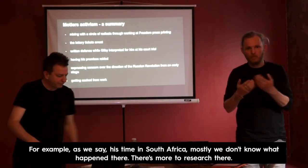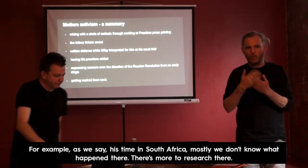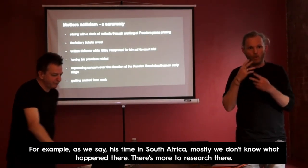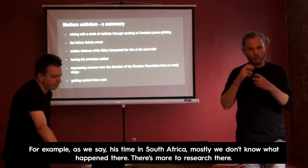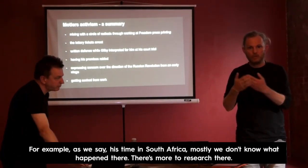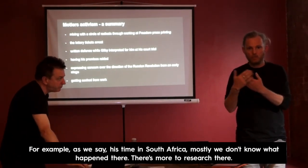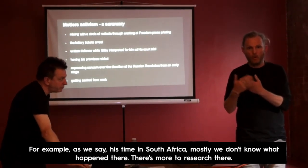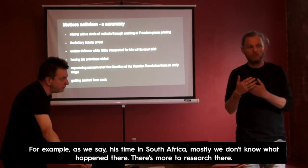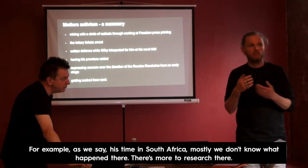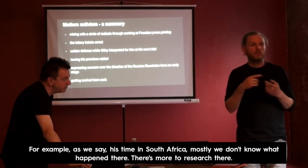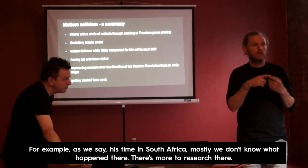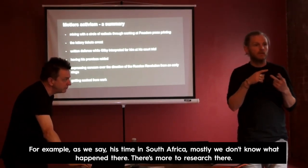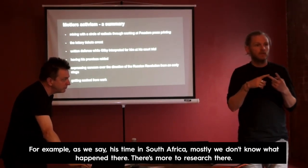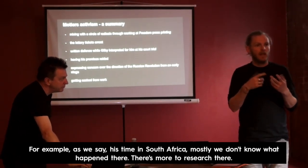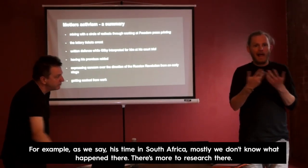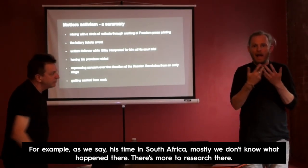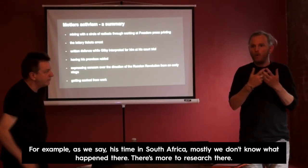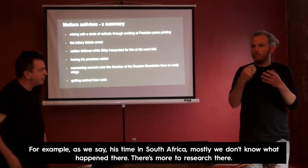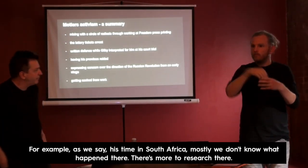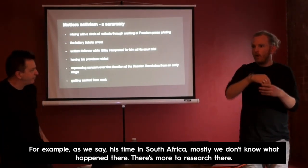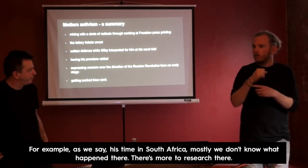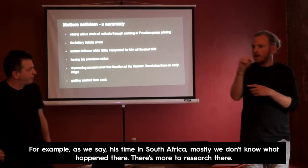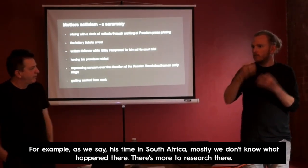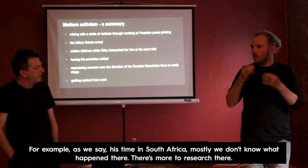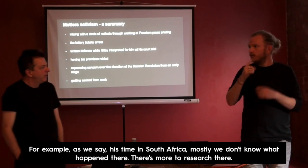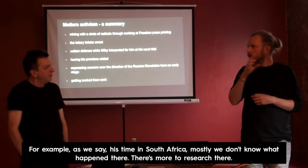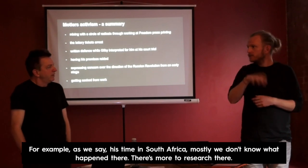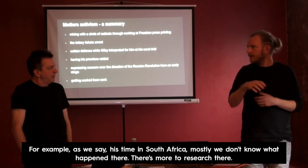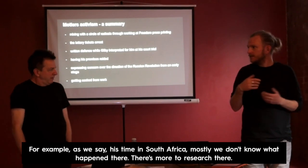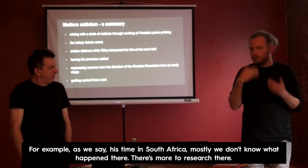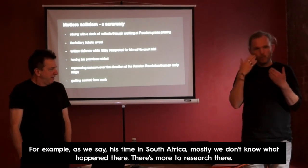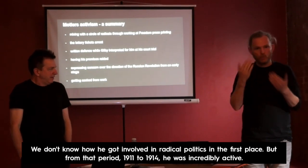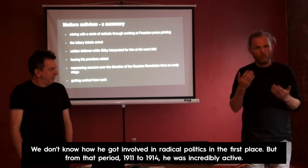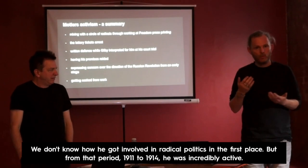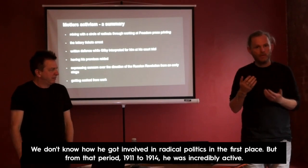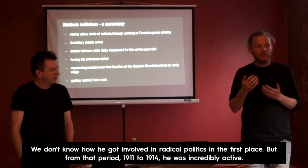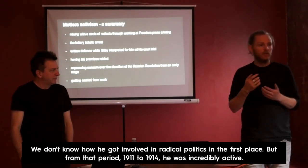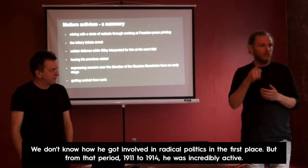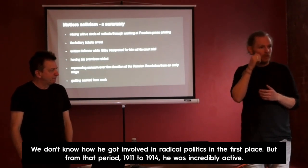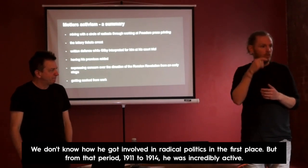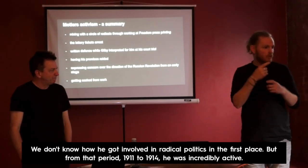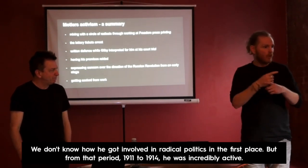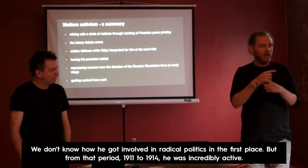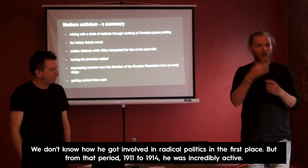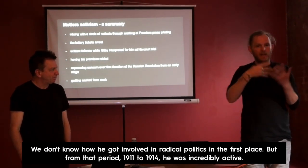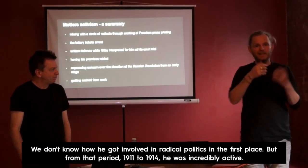Africa, mostly we don't know what happened there. There's more to research there. We don't know how he got involved in radical politics in the first